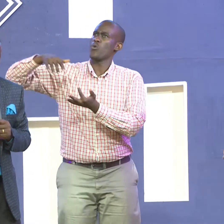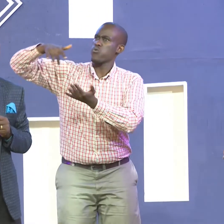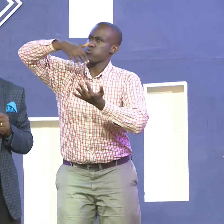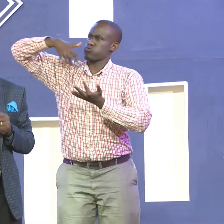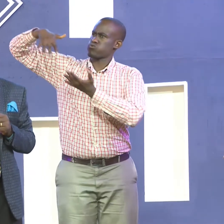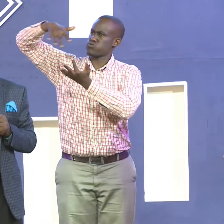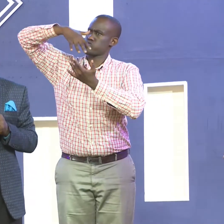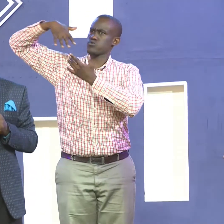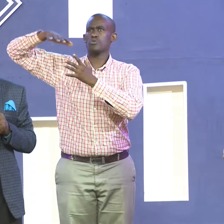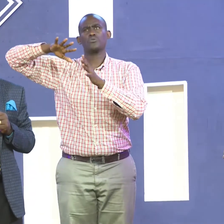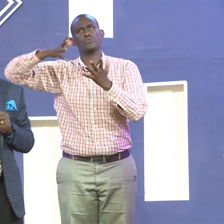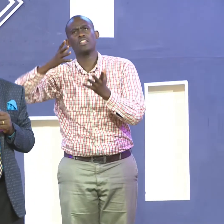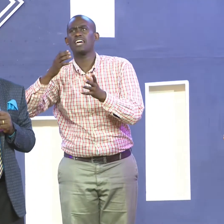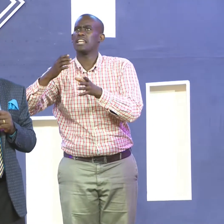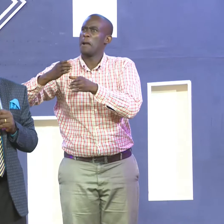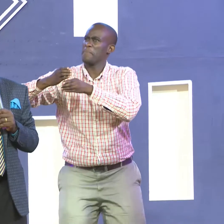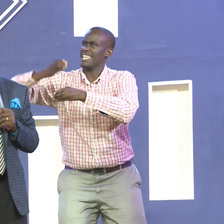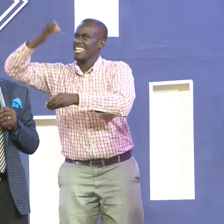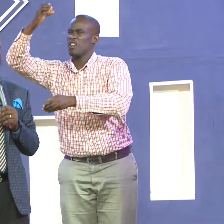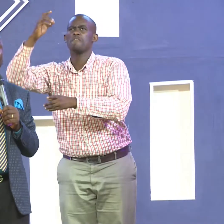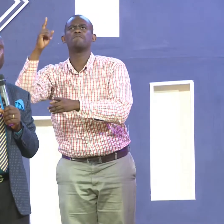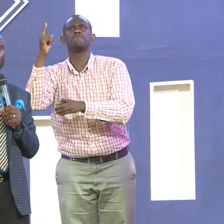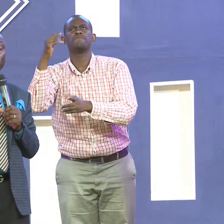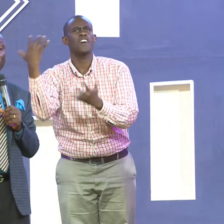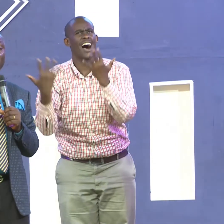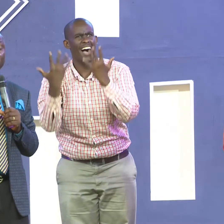cloud. And also as the pillar of fire in the